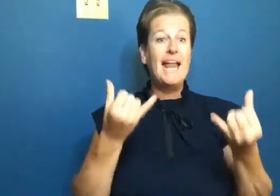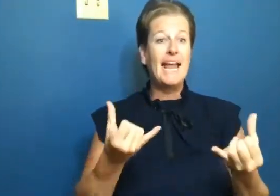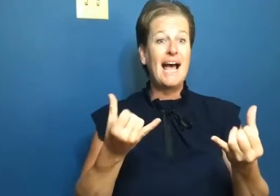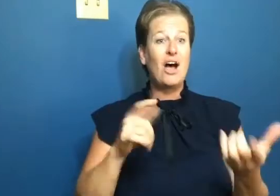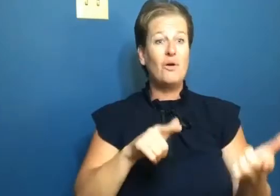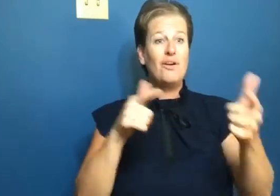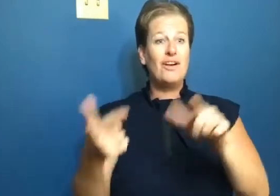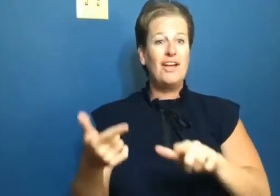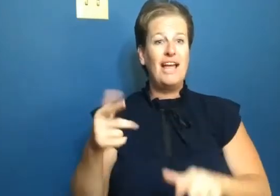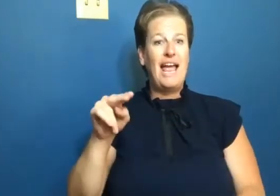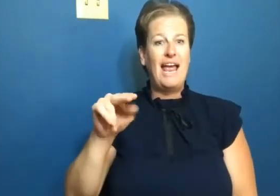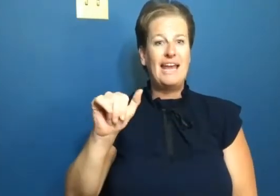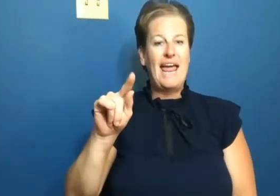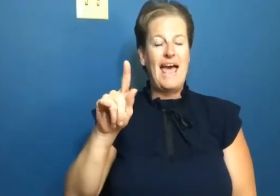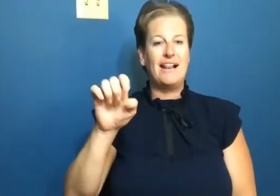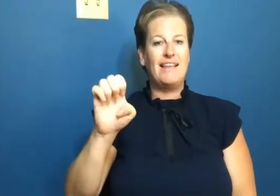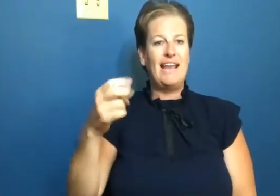H. read the 9th step promises.